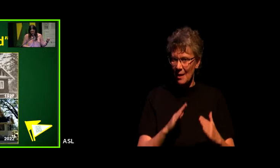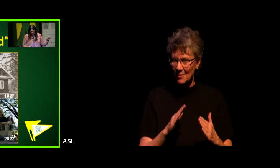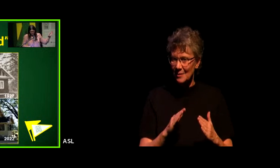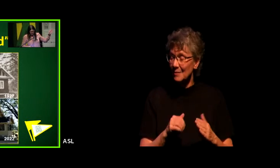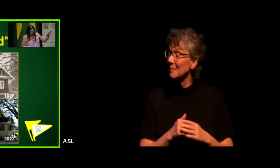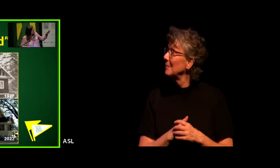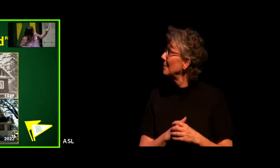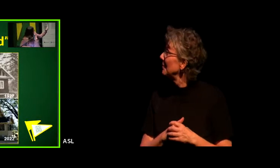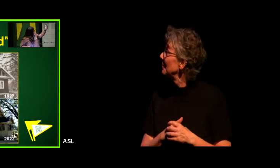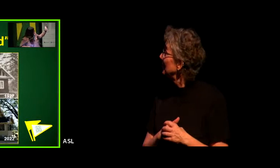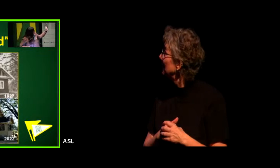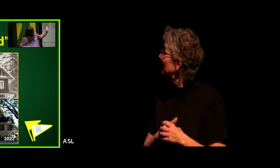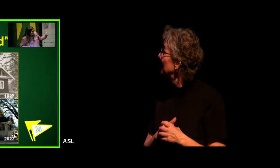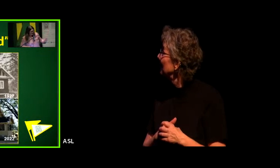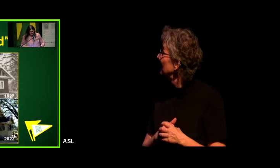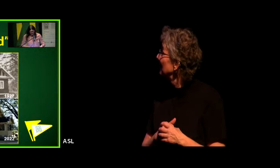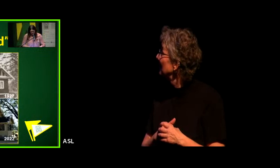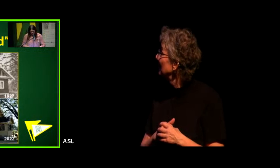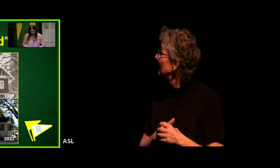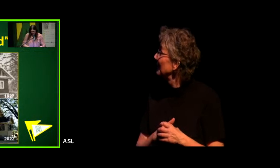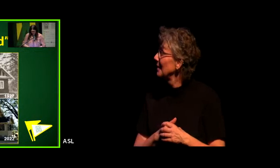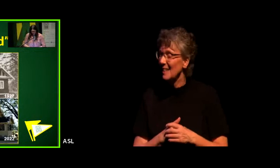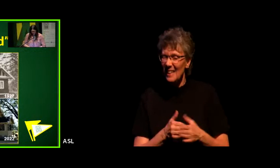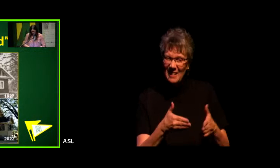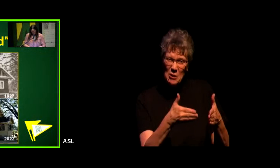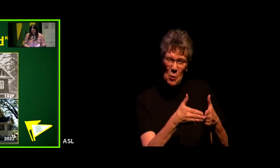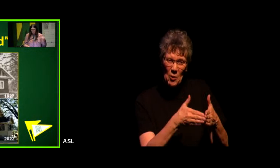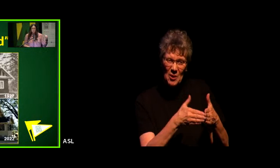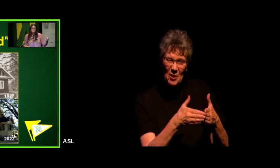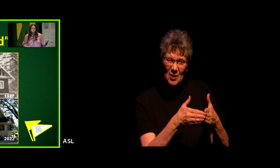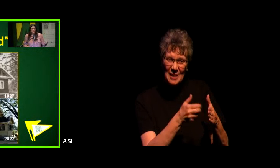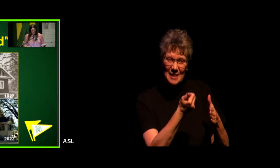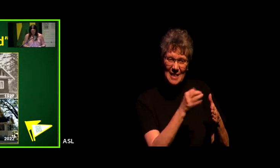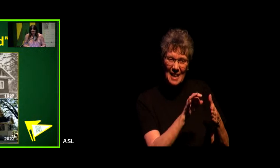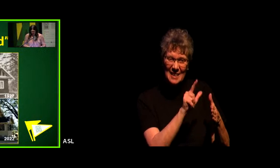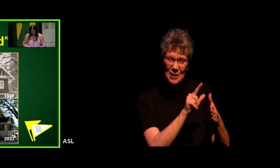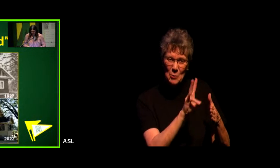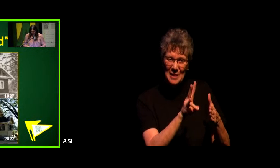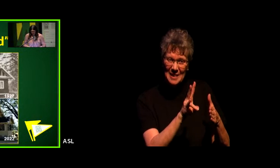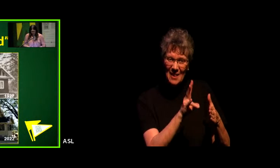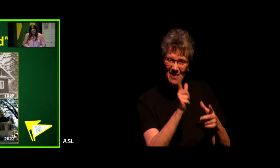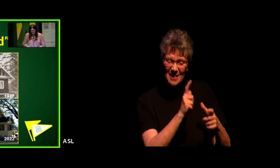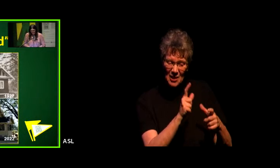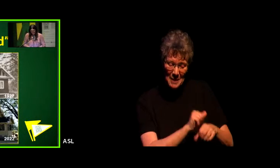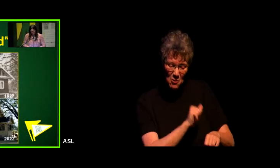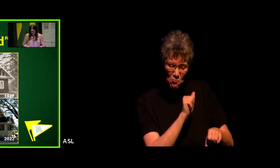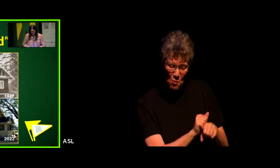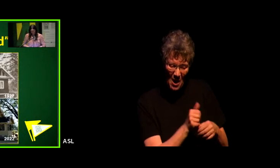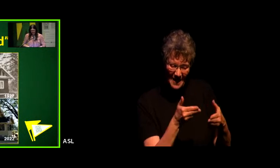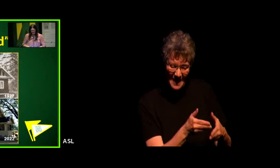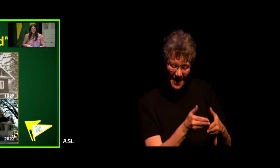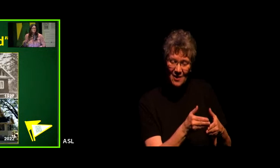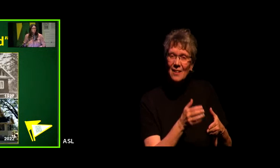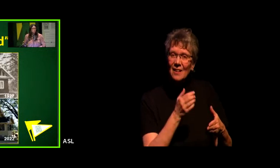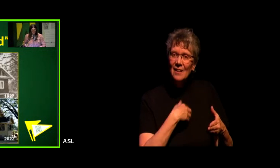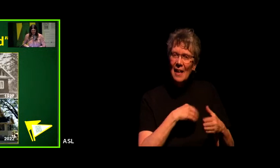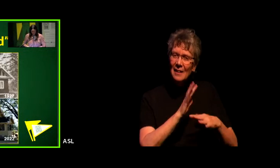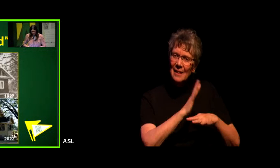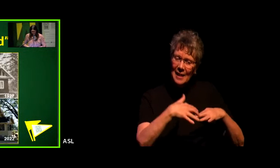spot just below where the 1927 is written, there's a large boulder with petroglyphs on it. And about 70 meters away, there's even